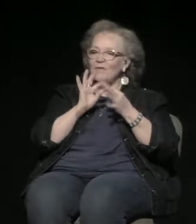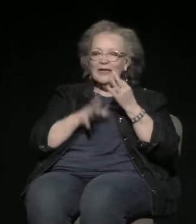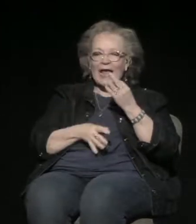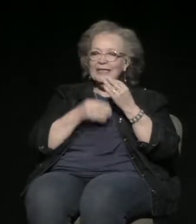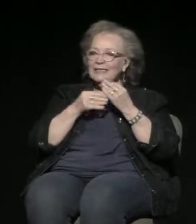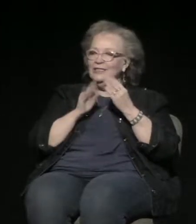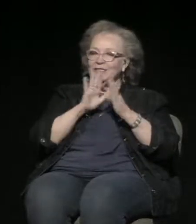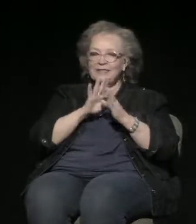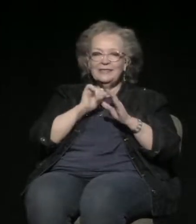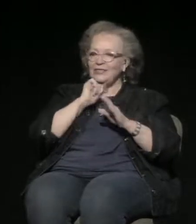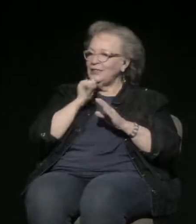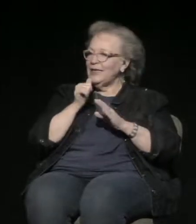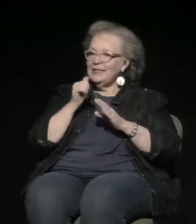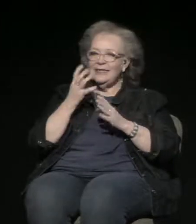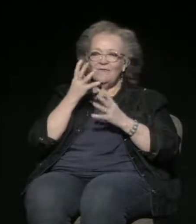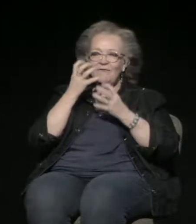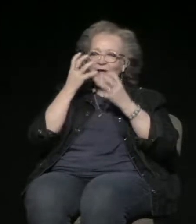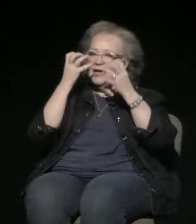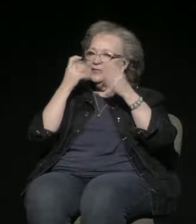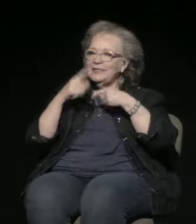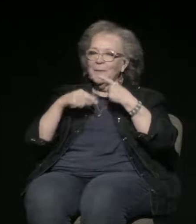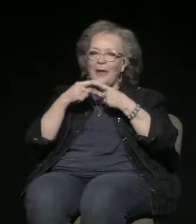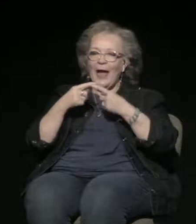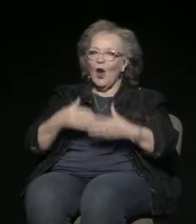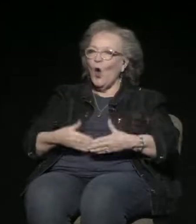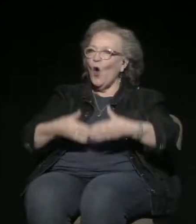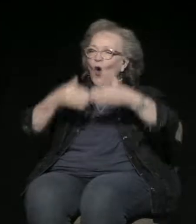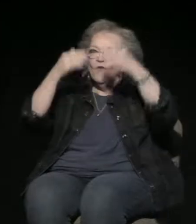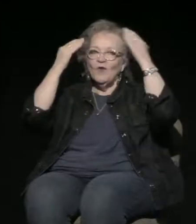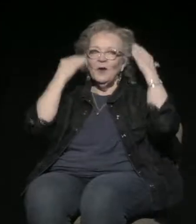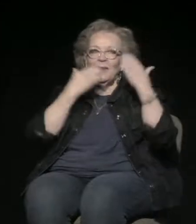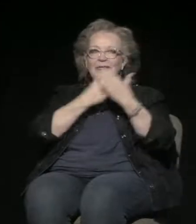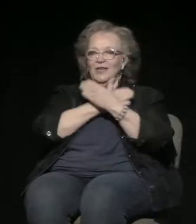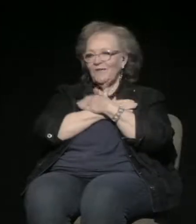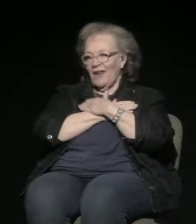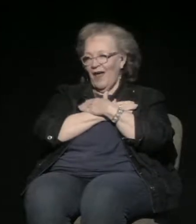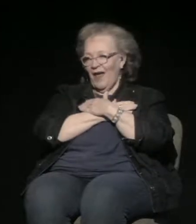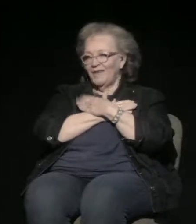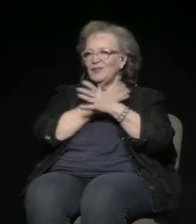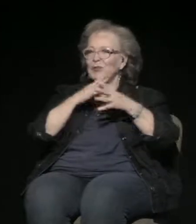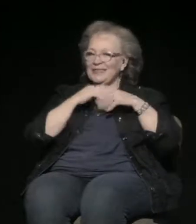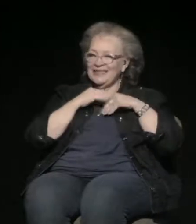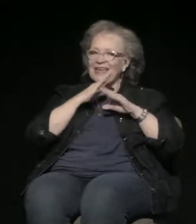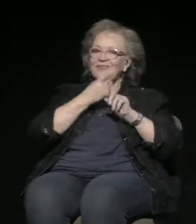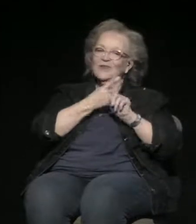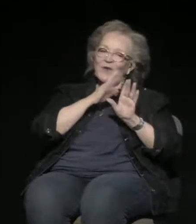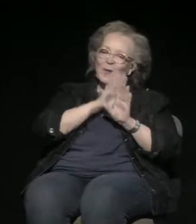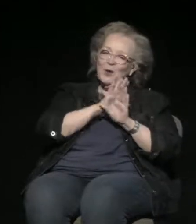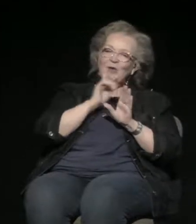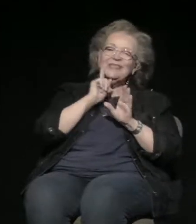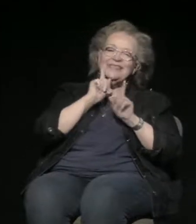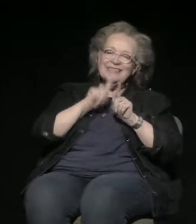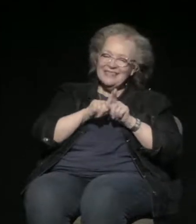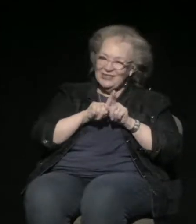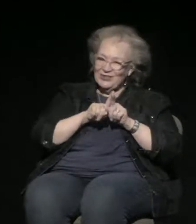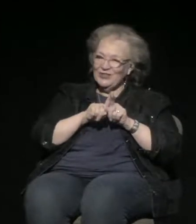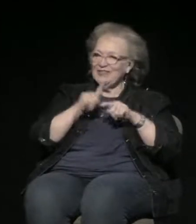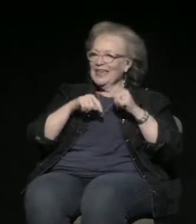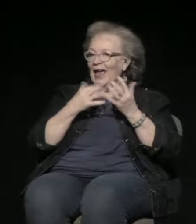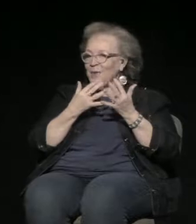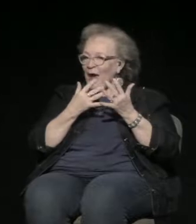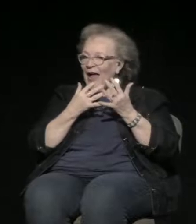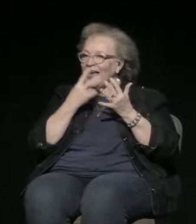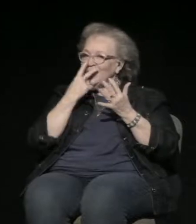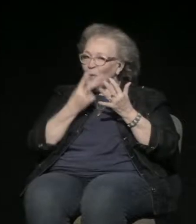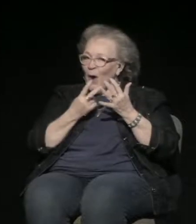family She doesn't fuss about the overwhelming amount of love That she receives from her sisters So they can't wait to watch her